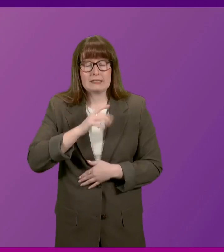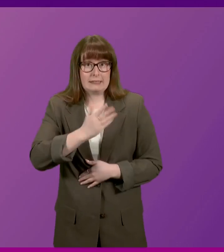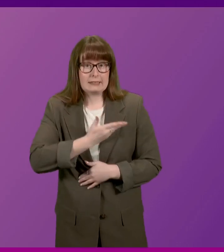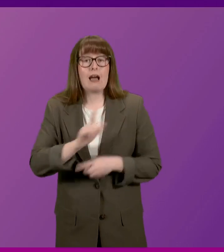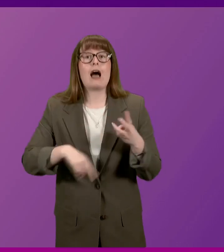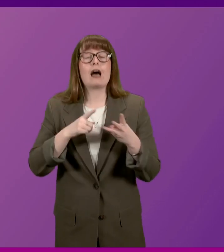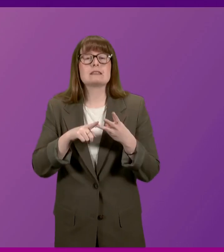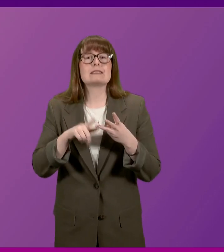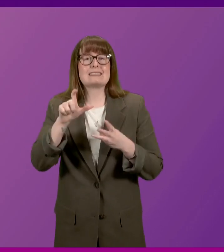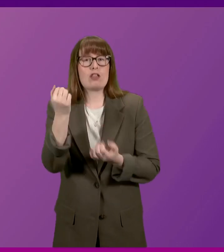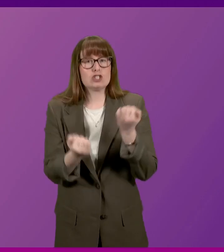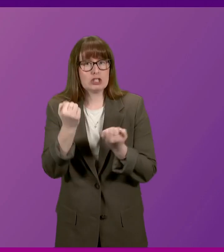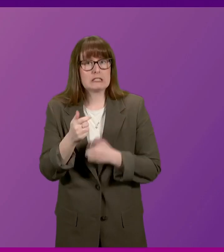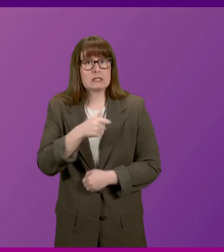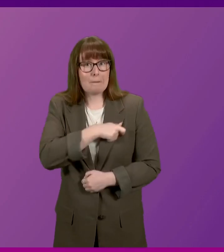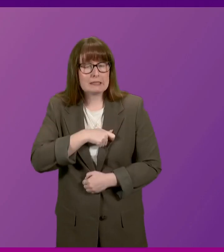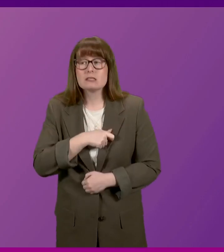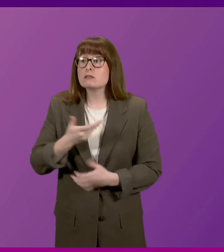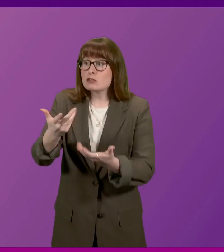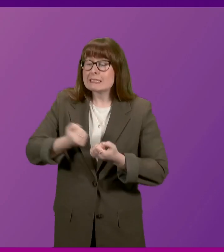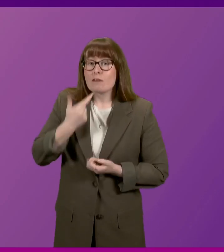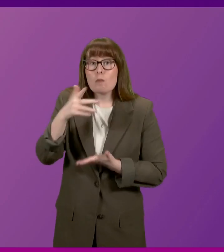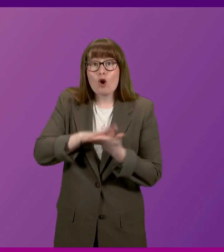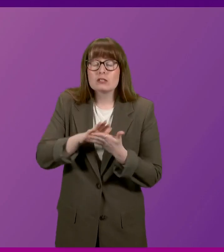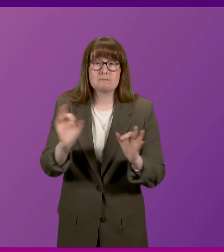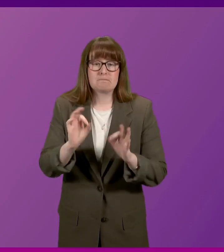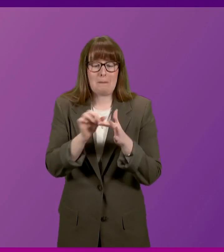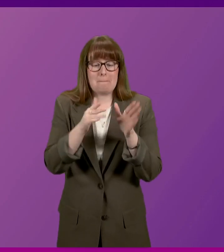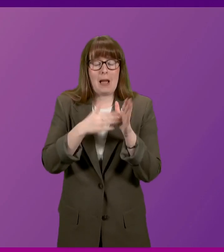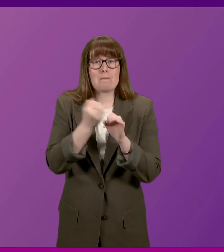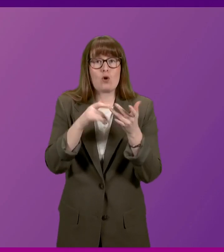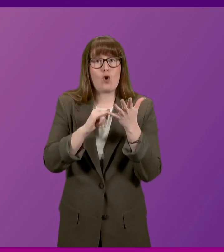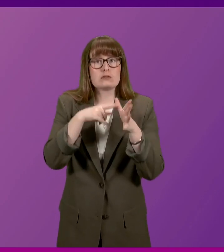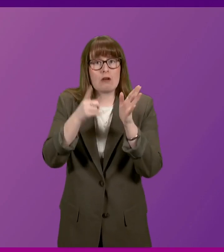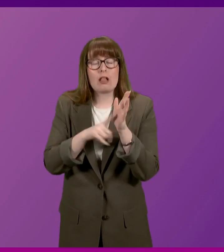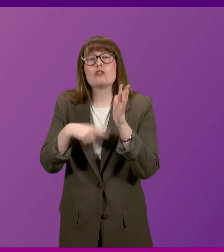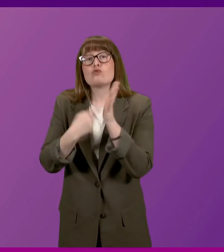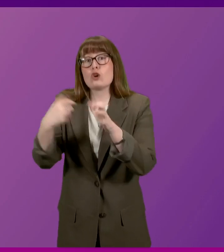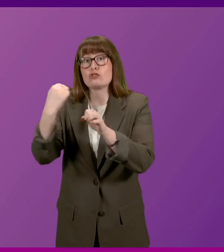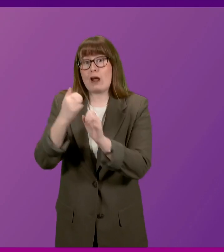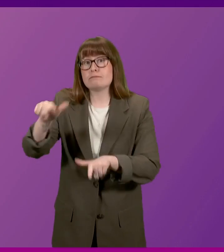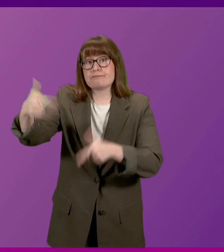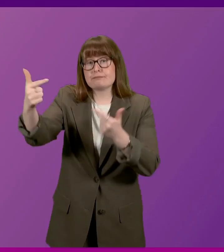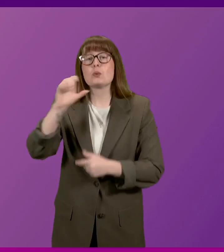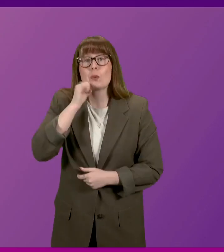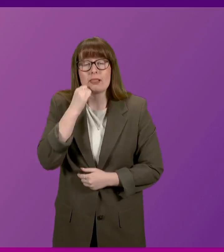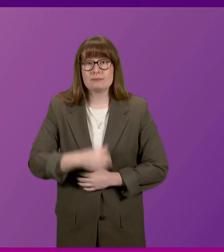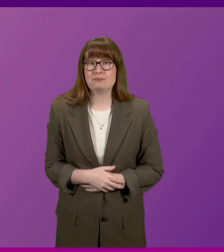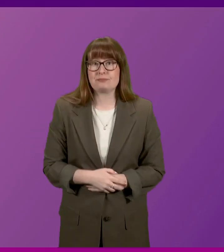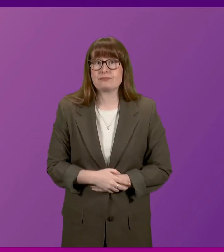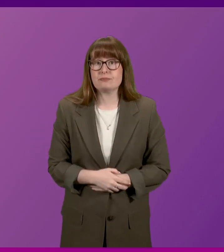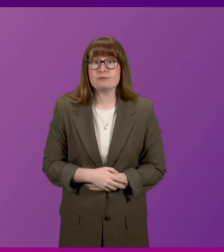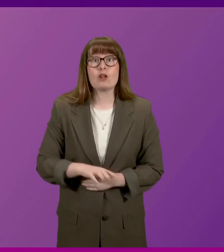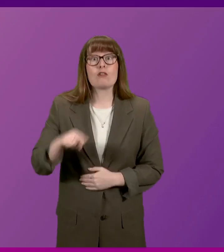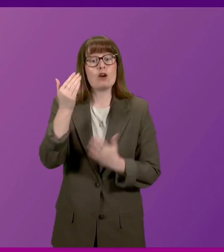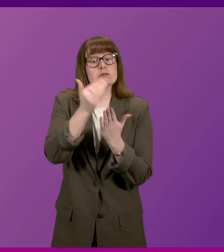Committee. We have no apologies this morning. Pam Gossell and Rhoda Grant are joining us remotely. Our first